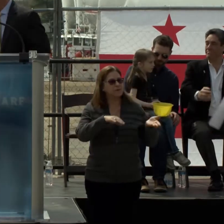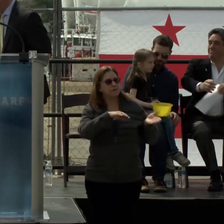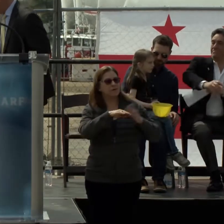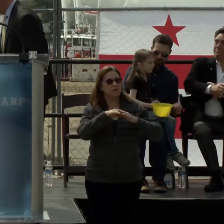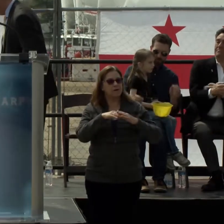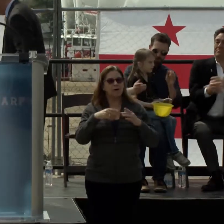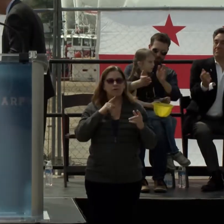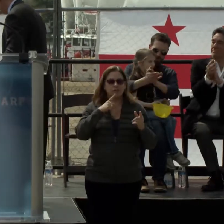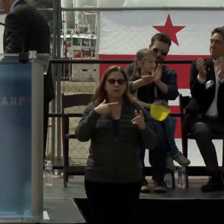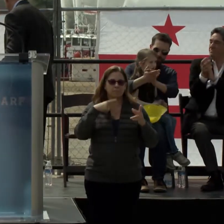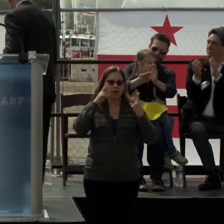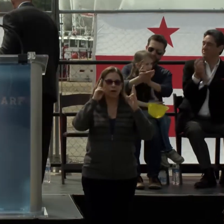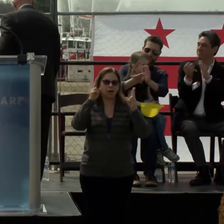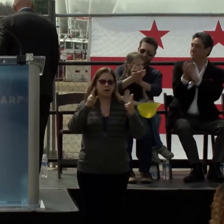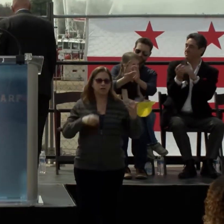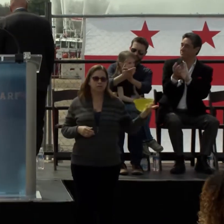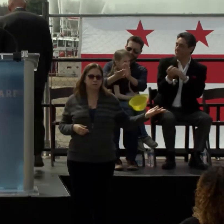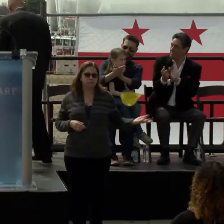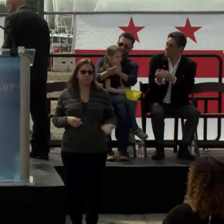Norton.